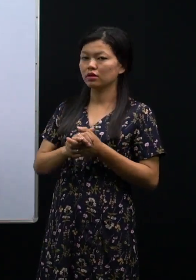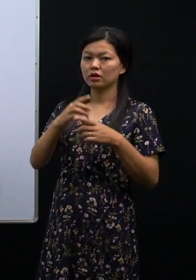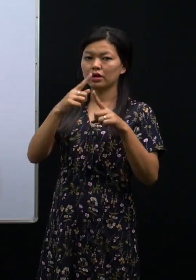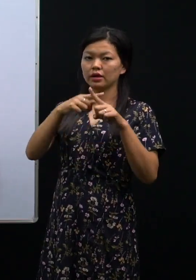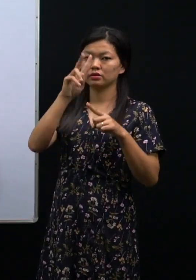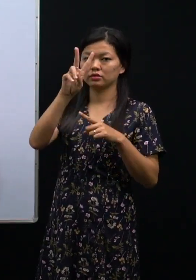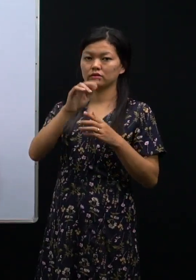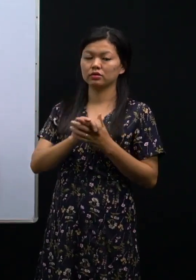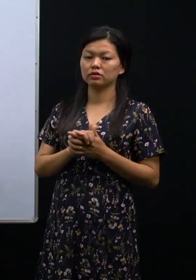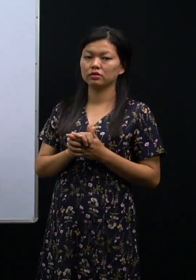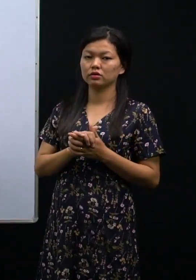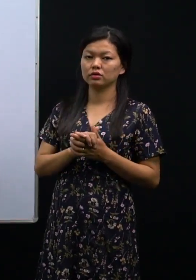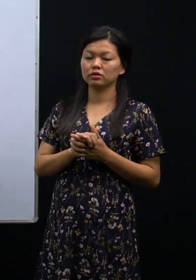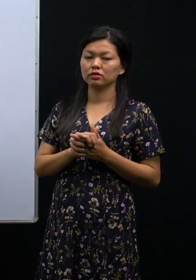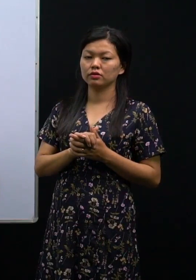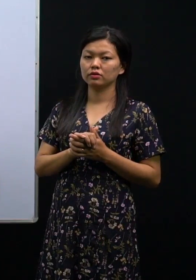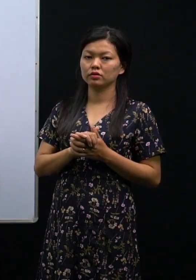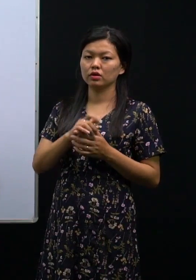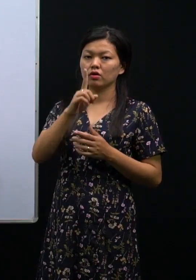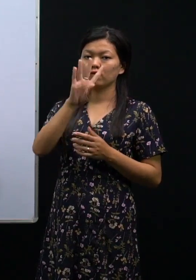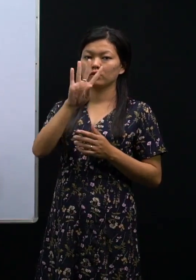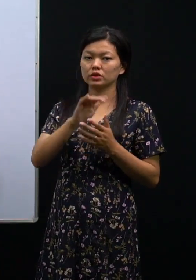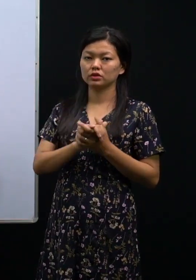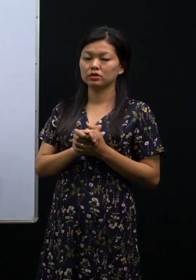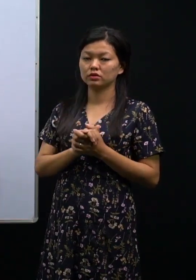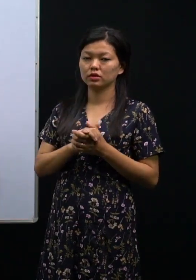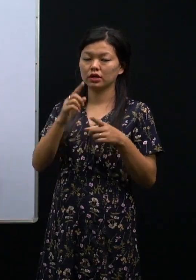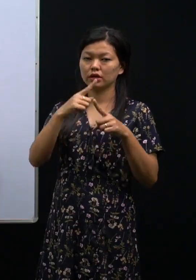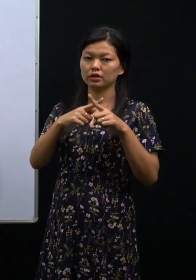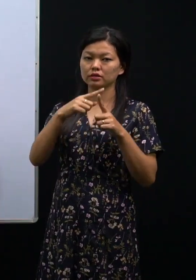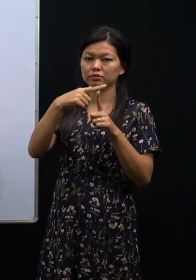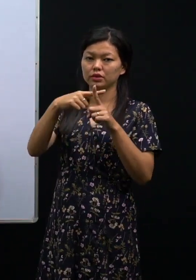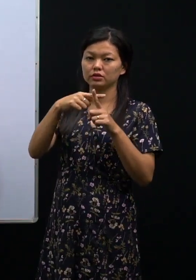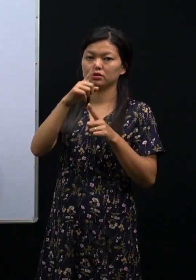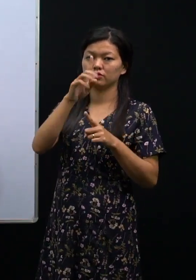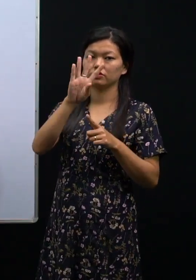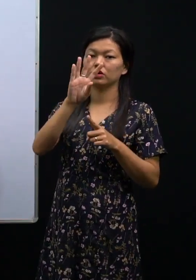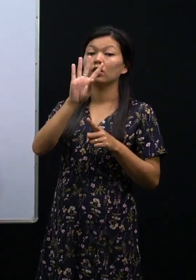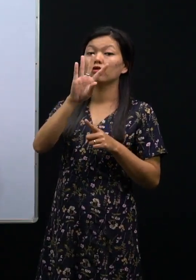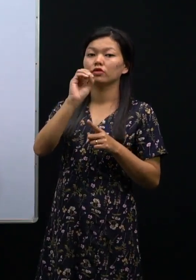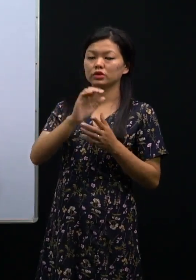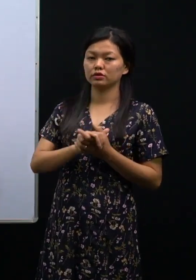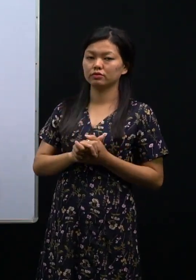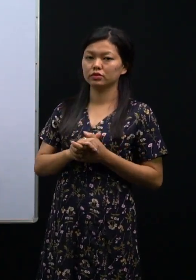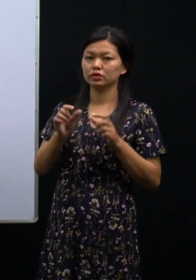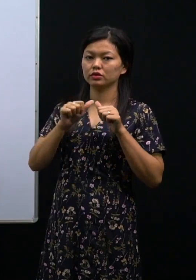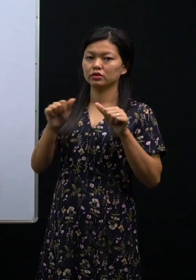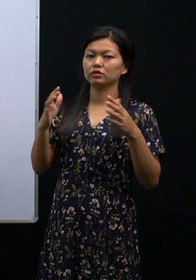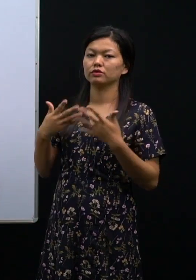square, 4 plus 10, 14, x plus 40. So this is the